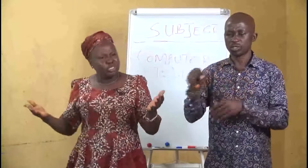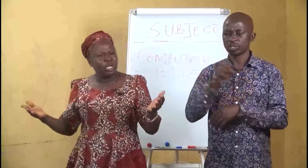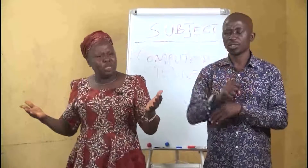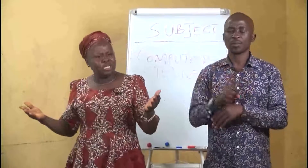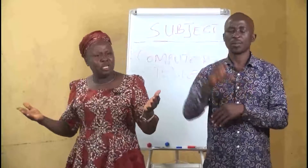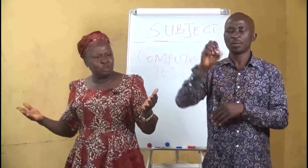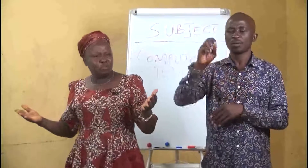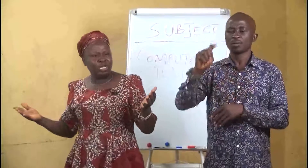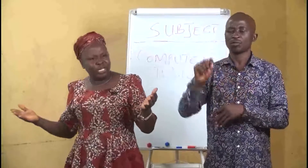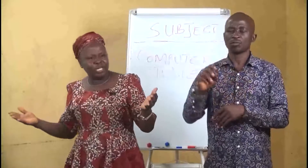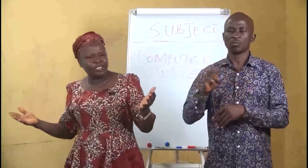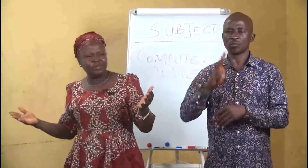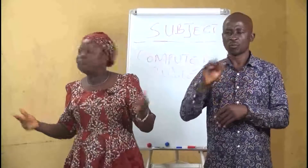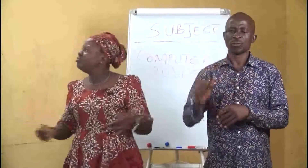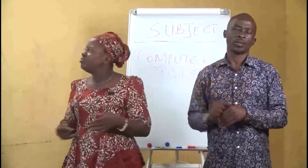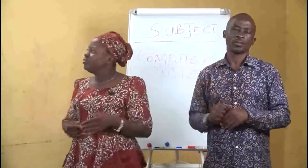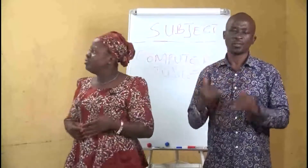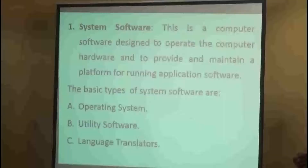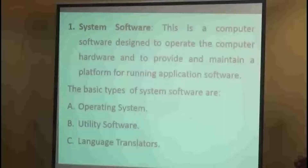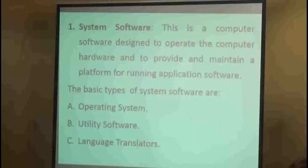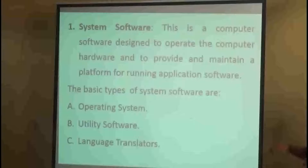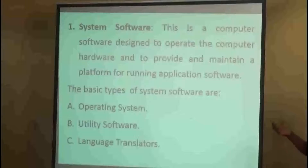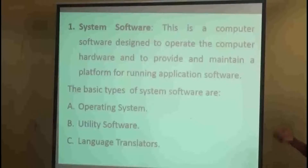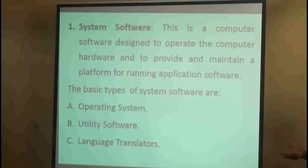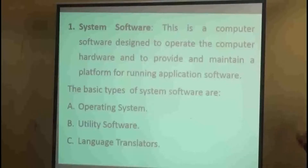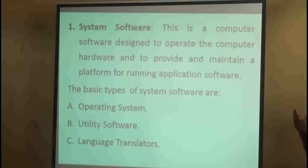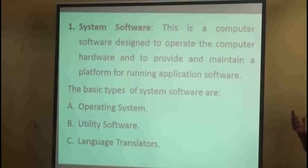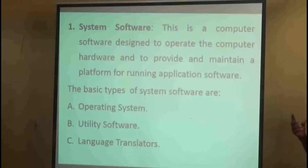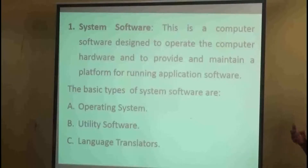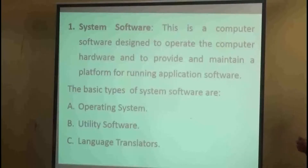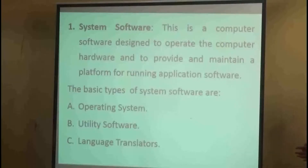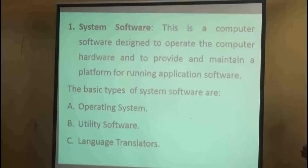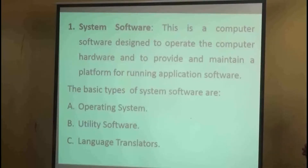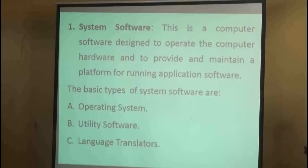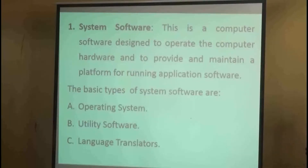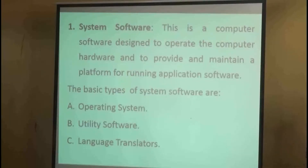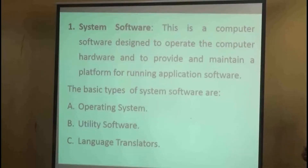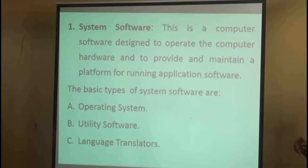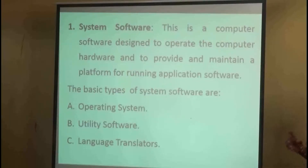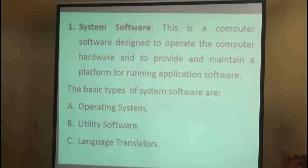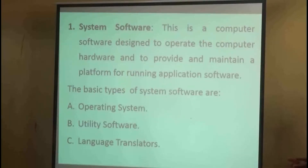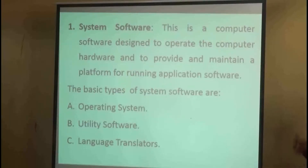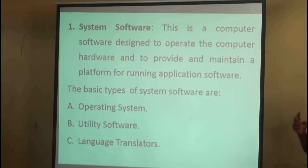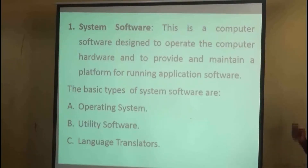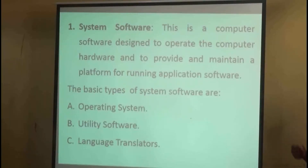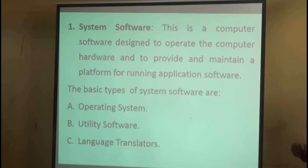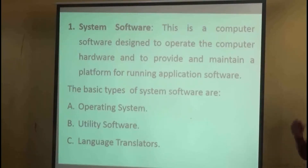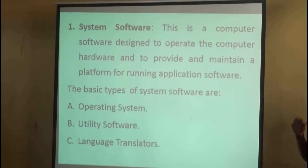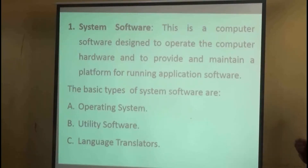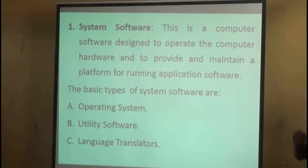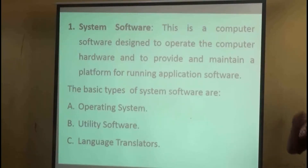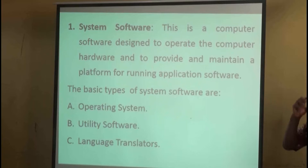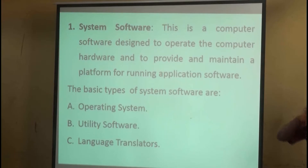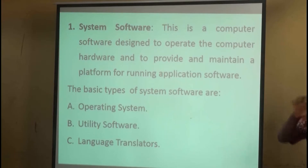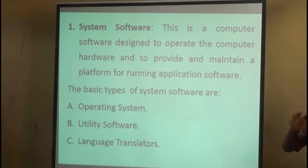do we understand by system software, learners? This is a computer software that is designed to operate the